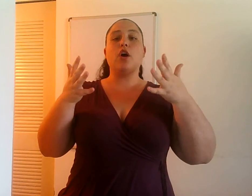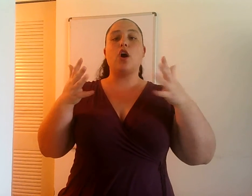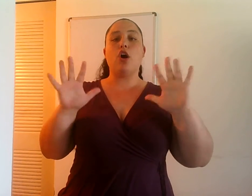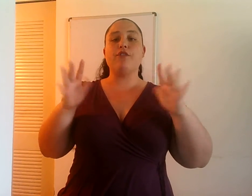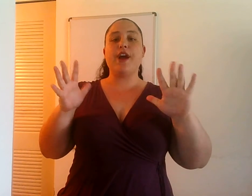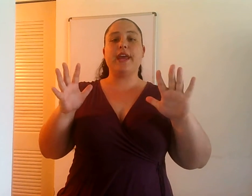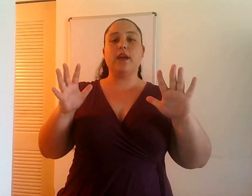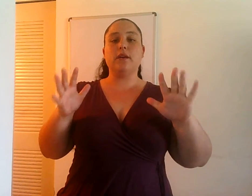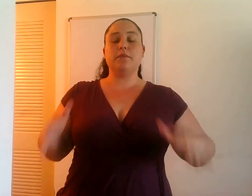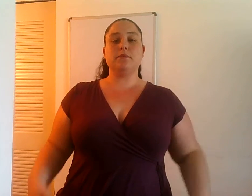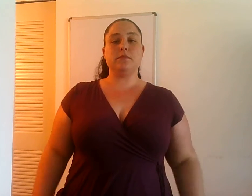Already.